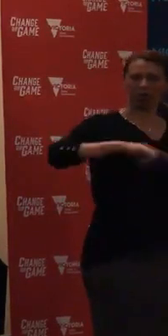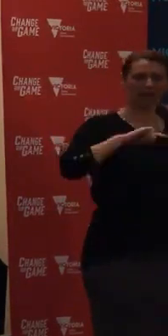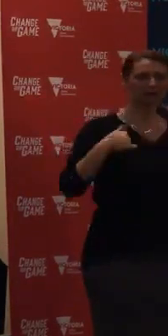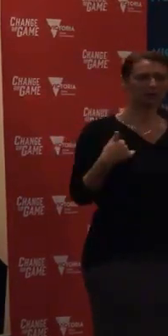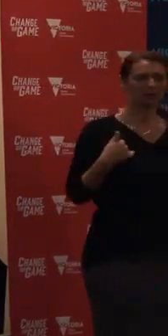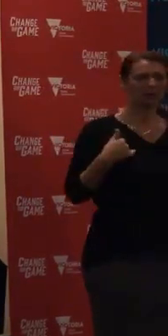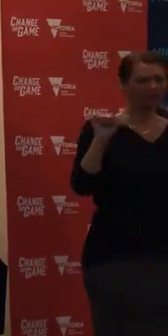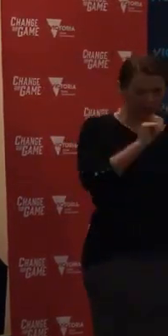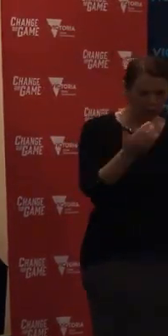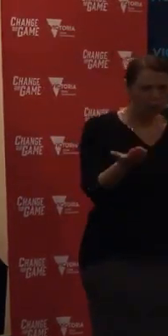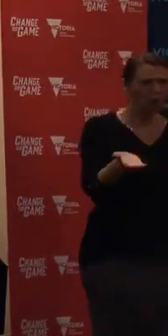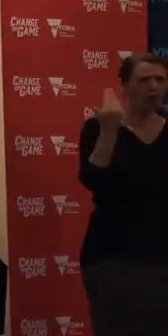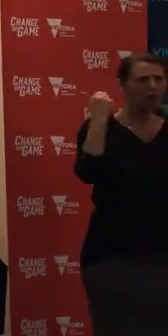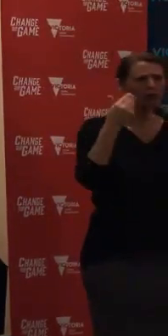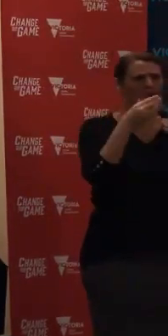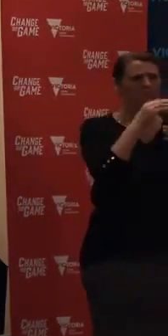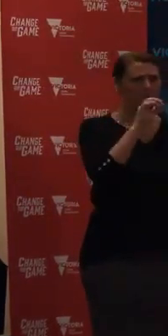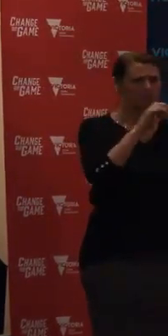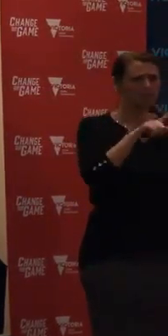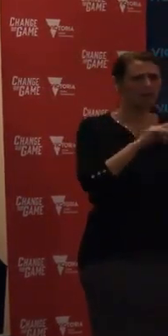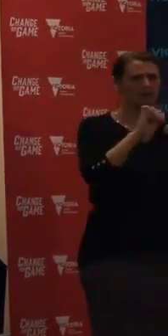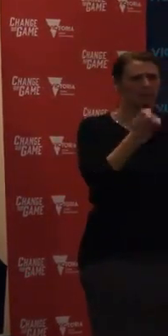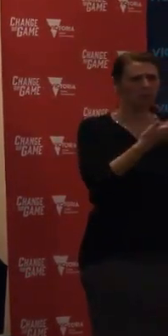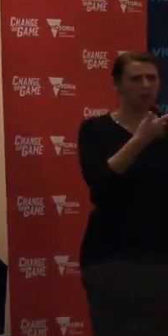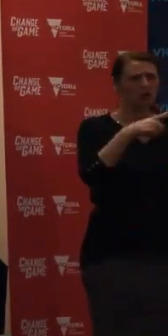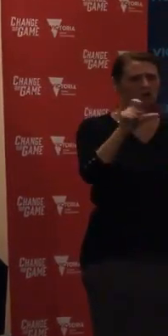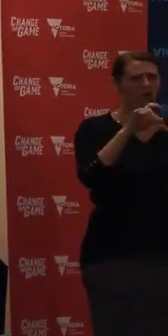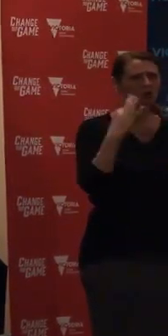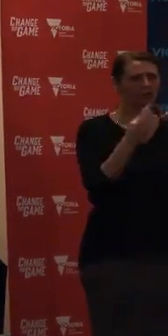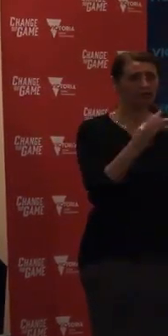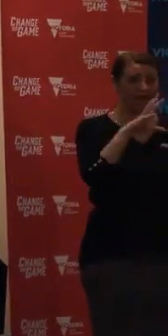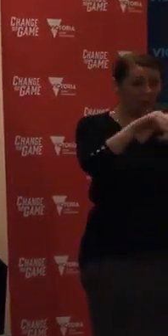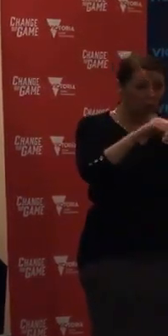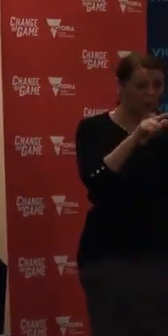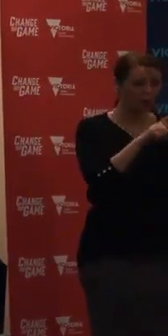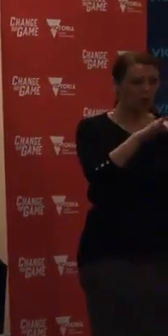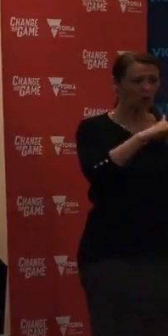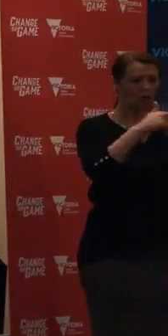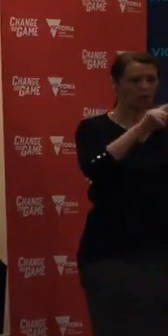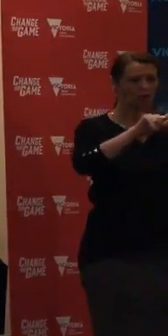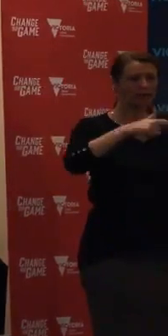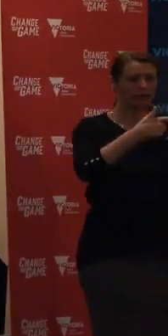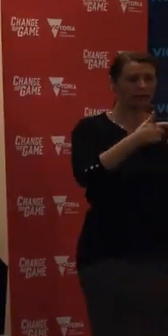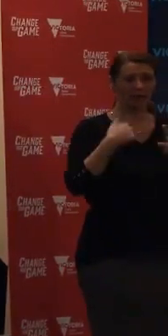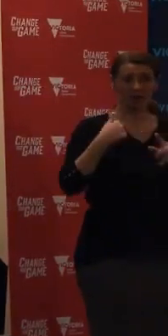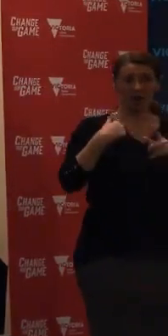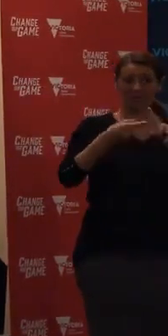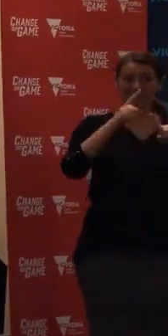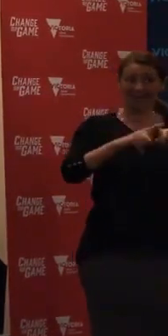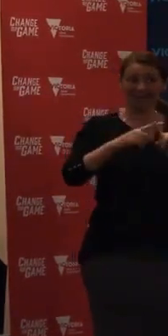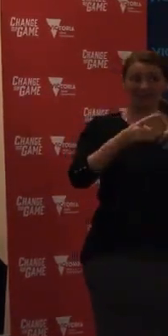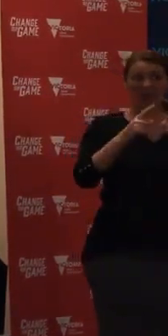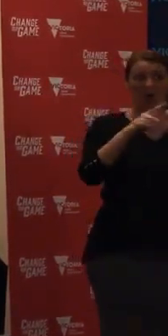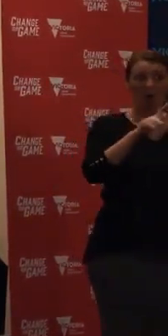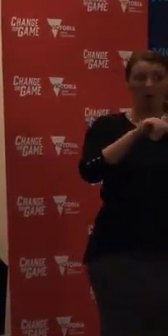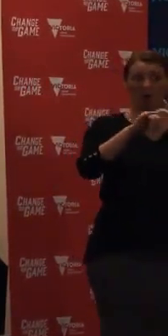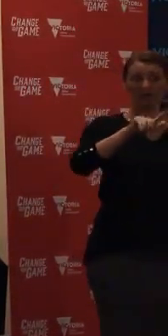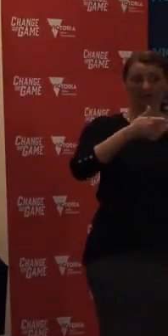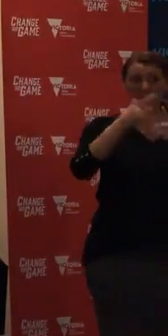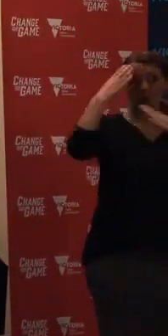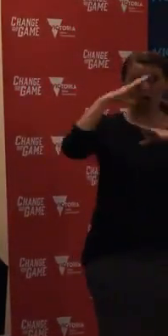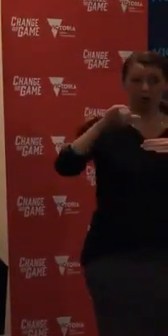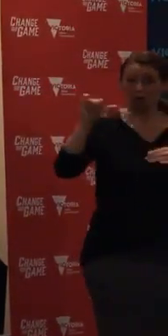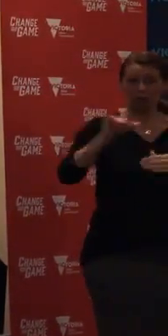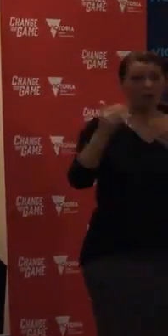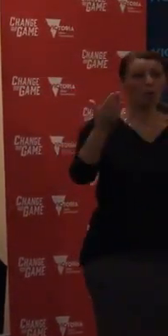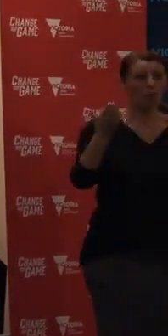They should be welcomed by sports and recreation organisations, including Auskick, and I speak as an ex-Auskick coach myself. They should be